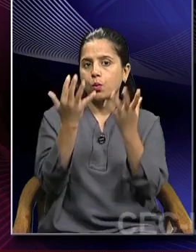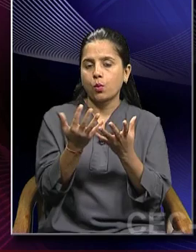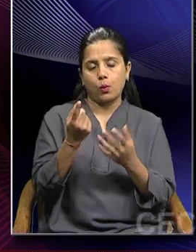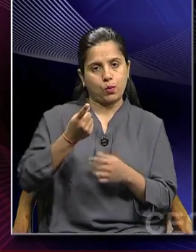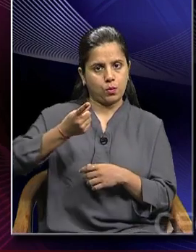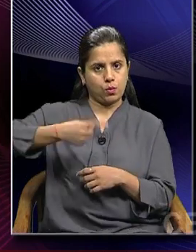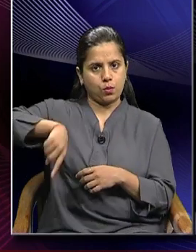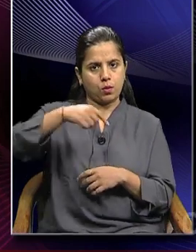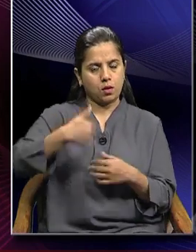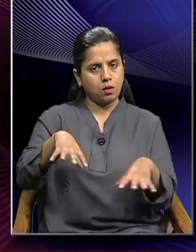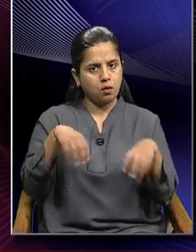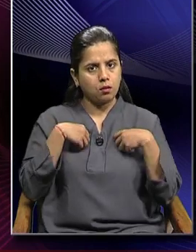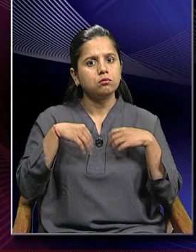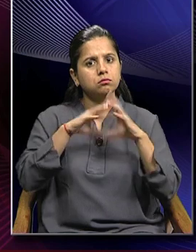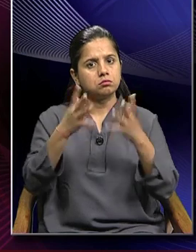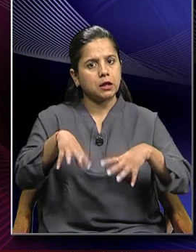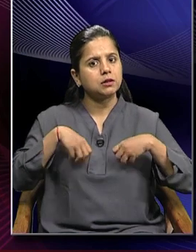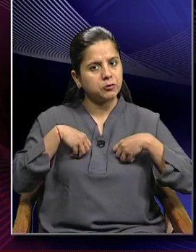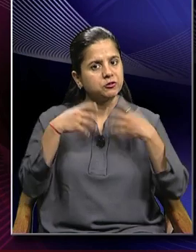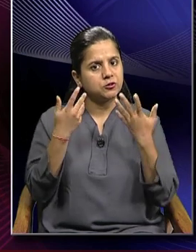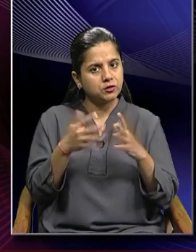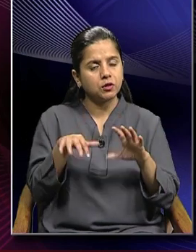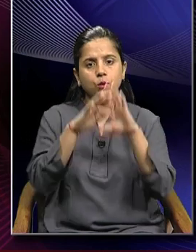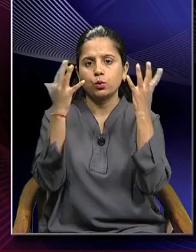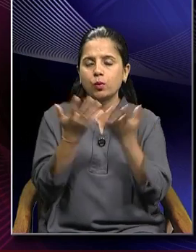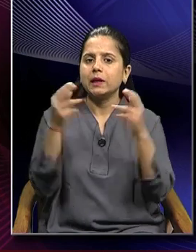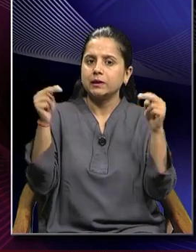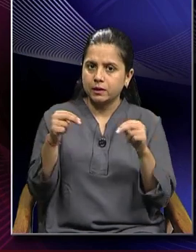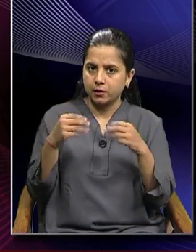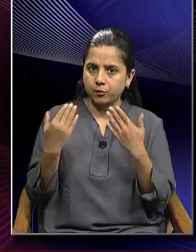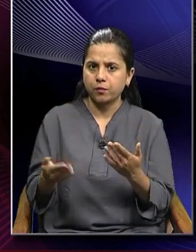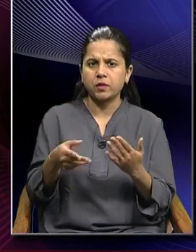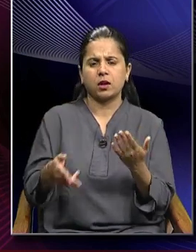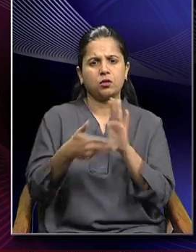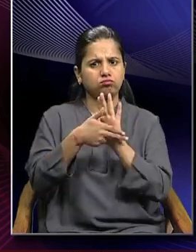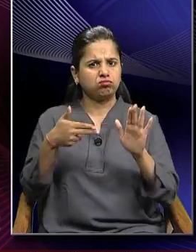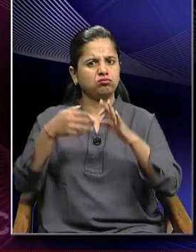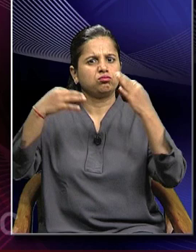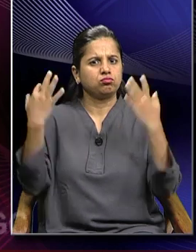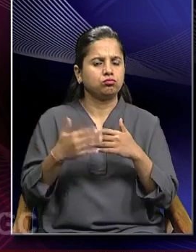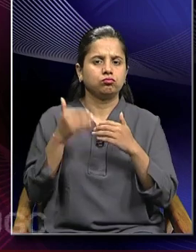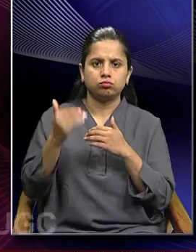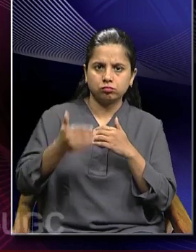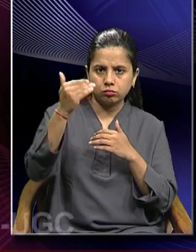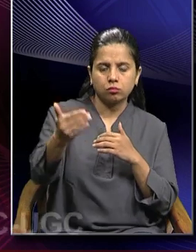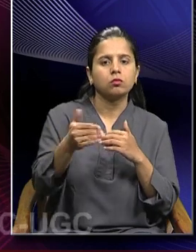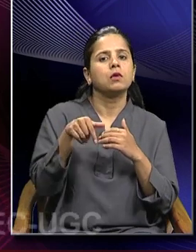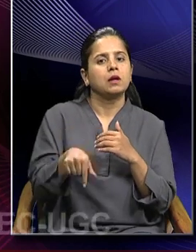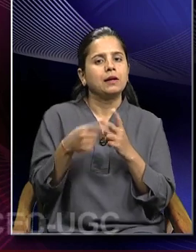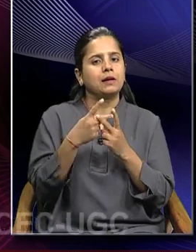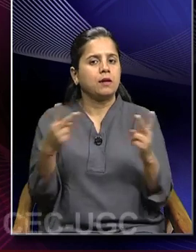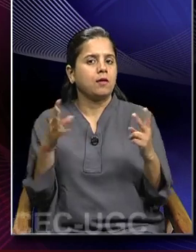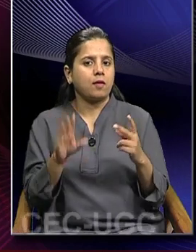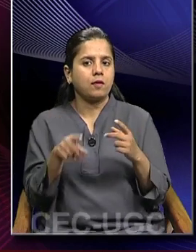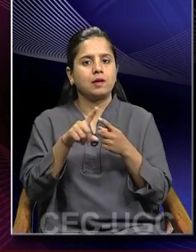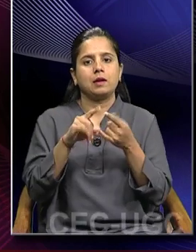have adopted globalization, and the world needs a brand new vision to go beyond various isms,